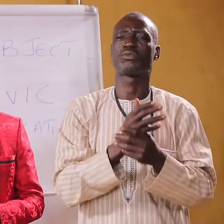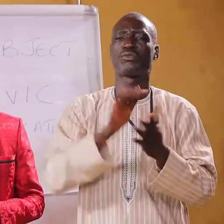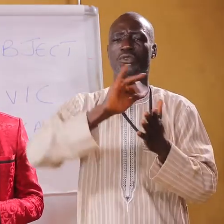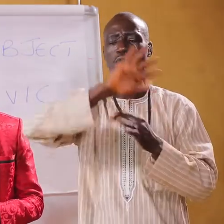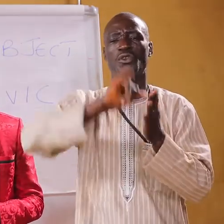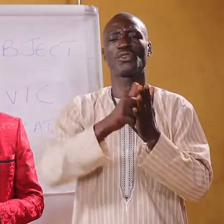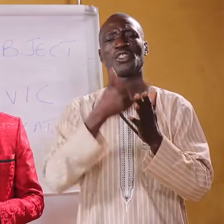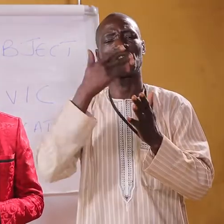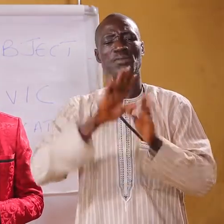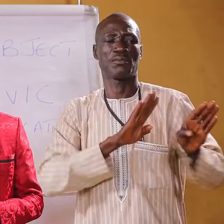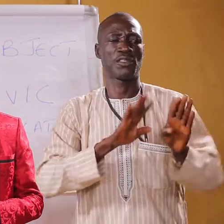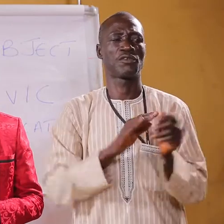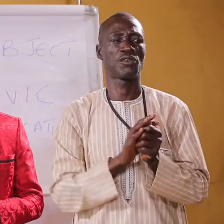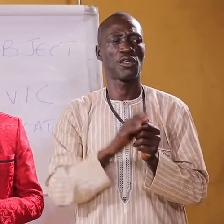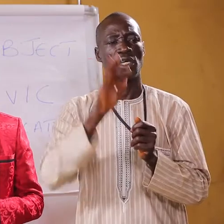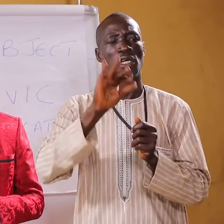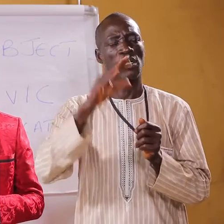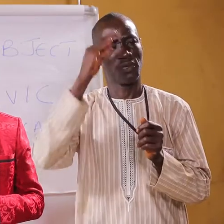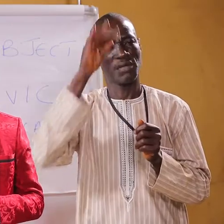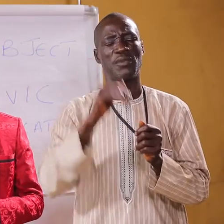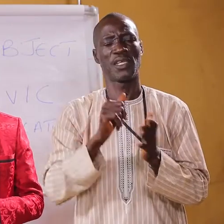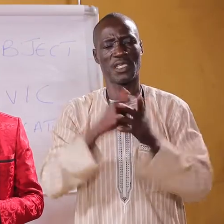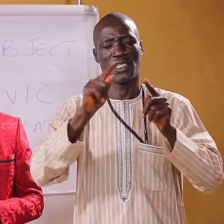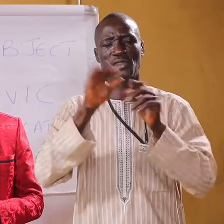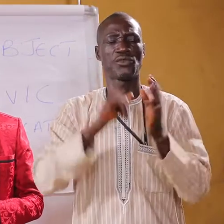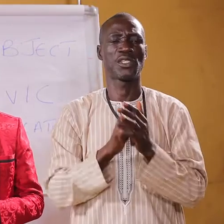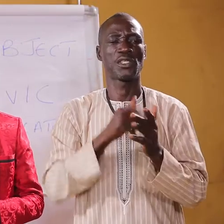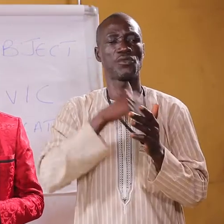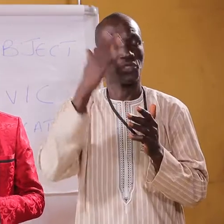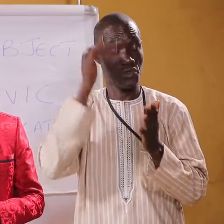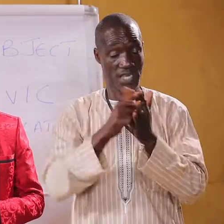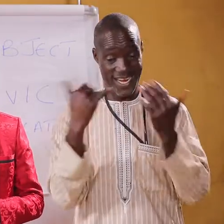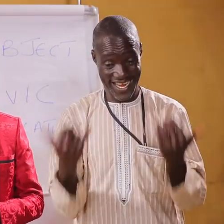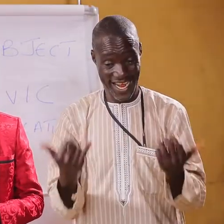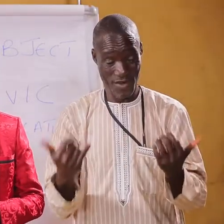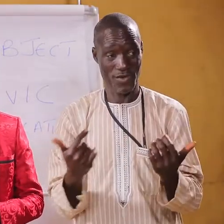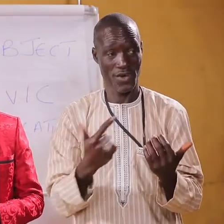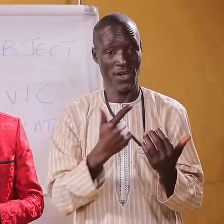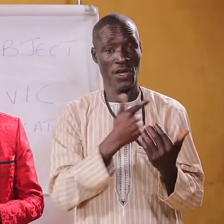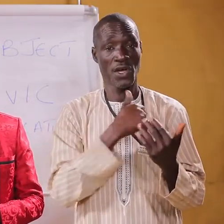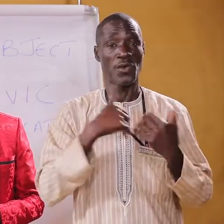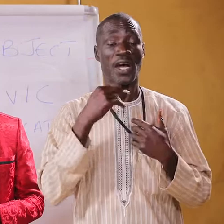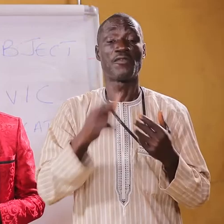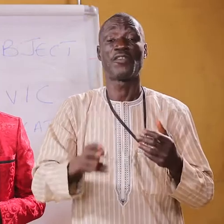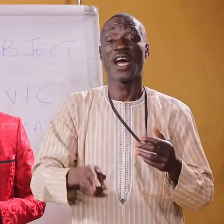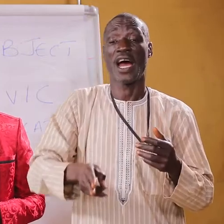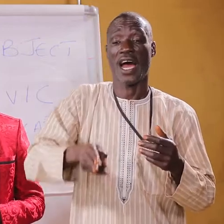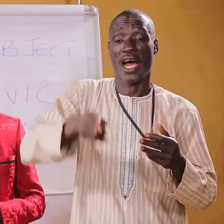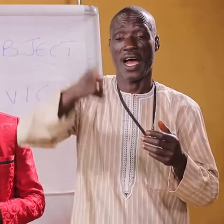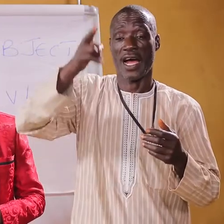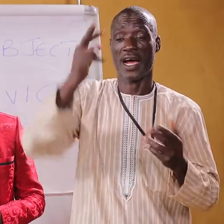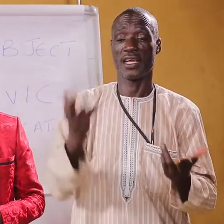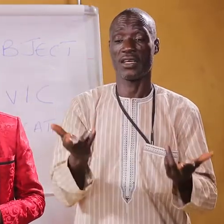all know that of late, there's a high rise in cases of rape and child molestation. And so we